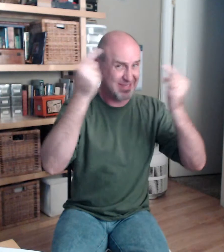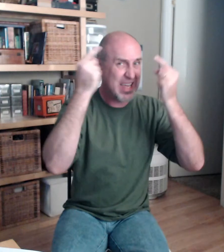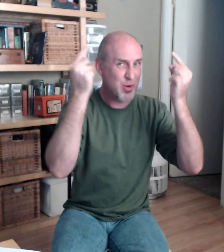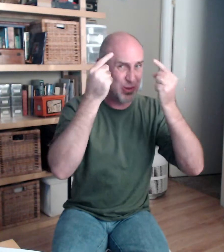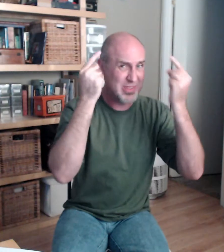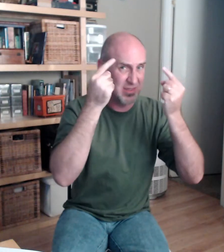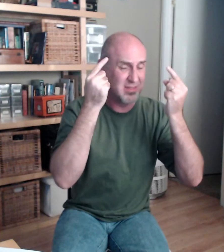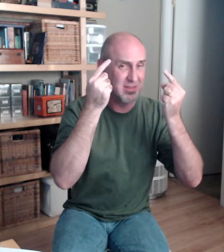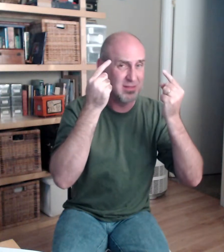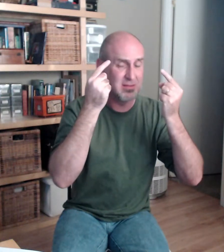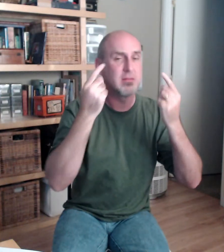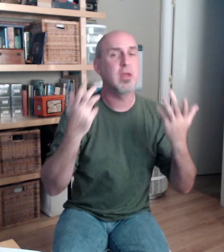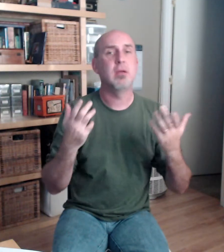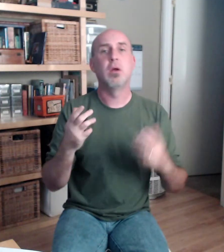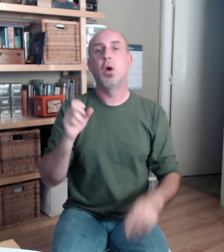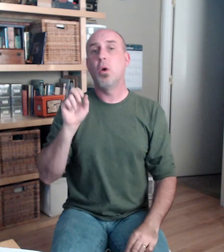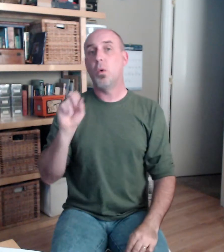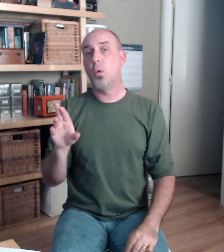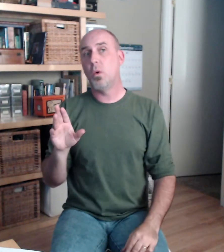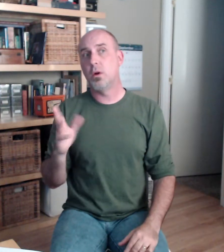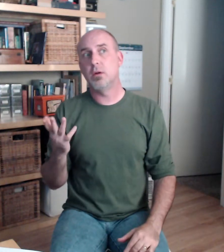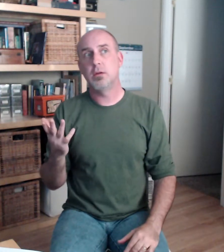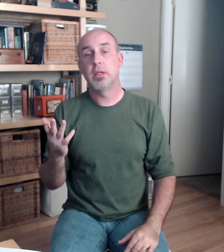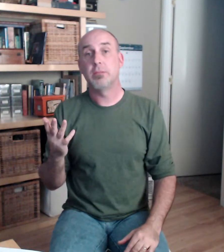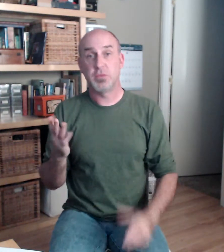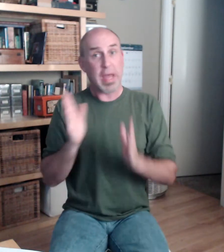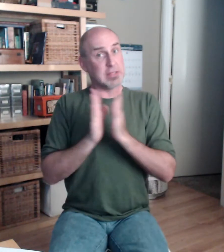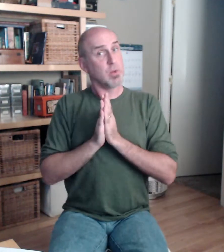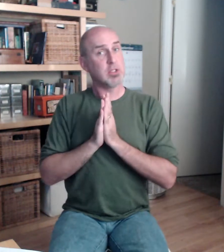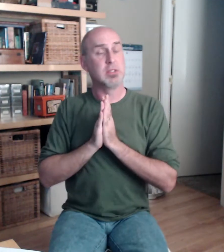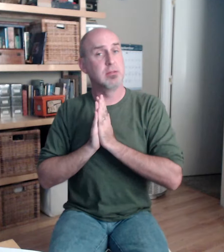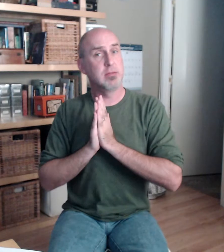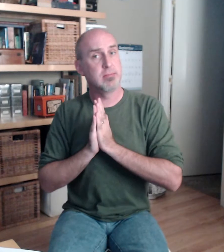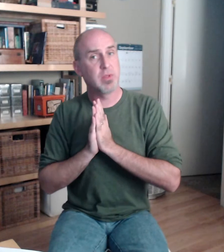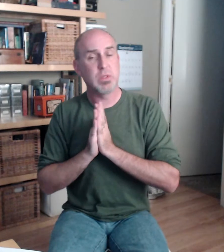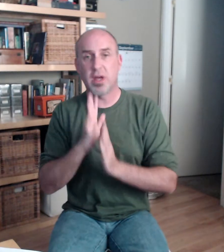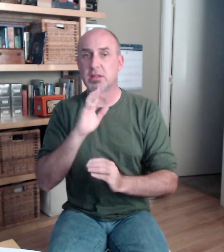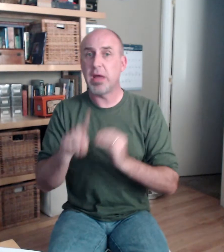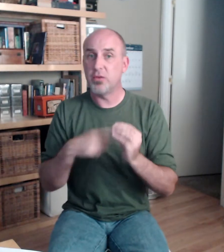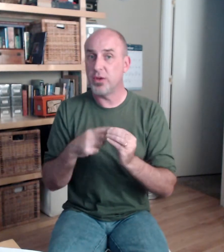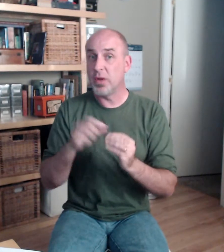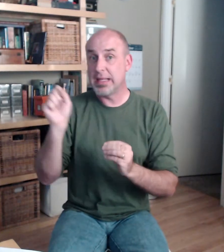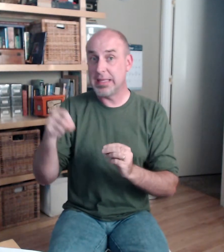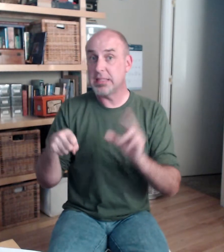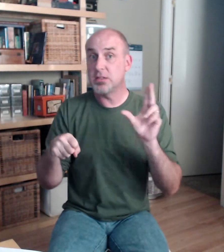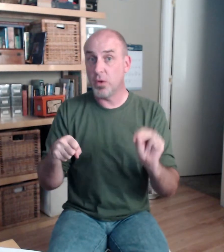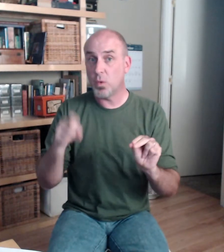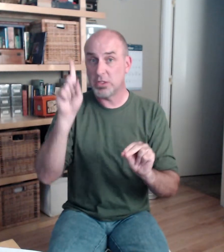that hurts. Okay. Or to ask questions. And we talked about, yes, no